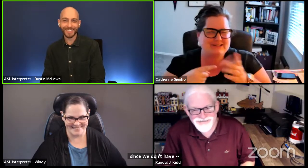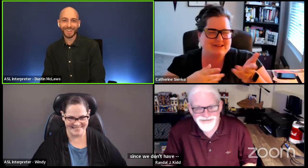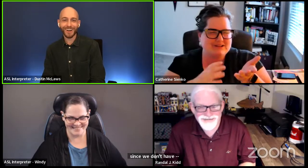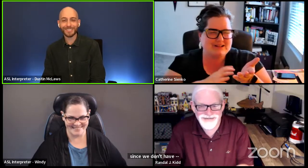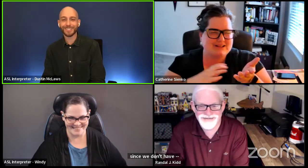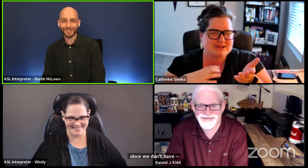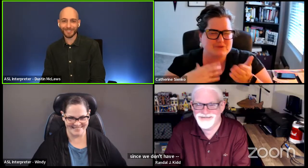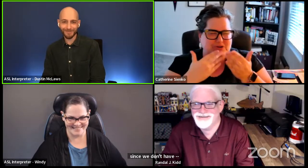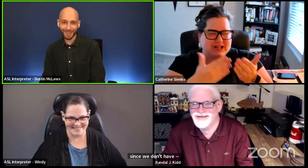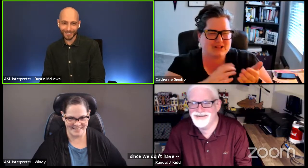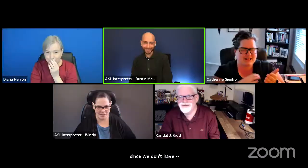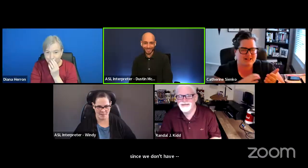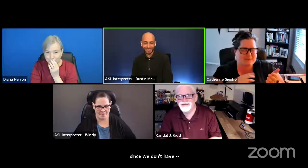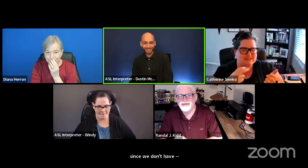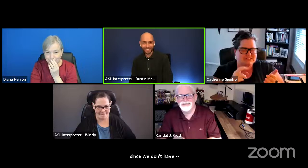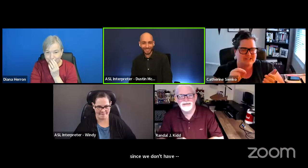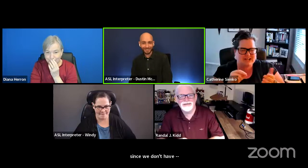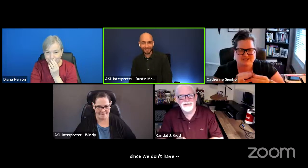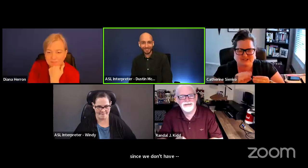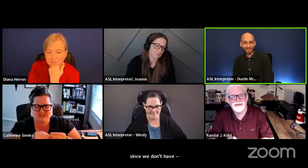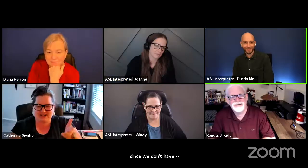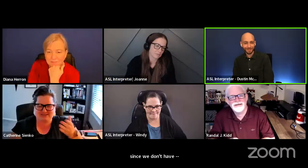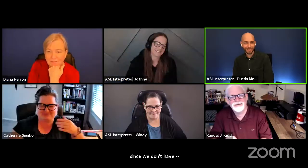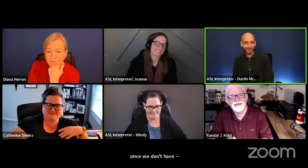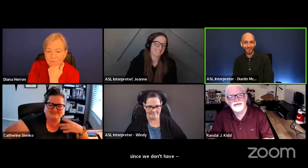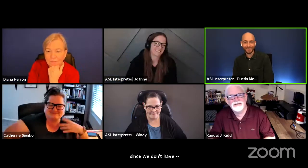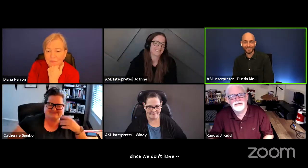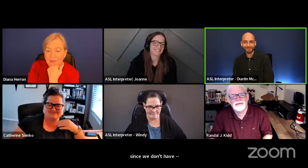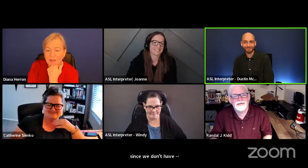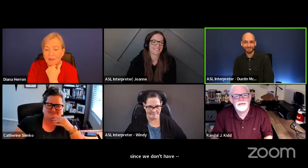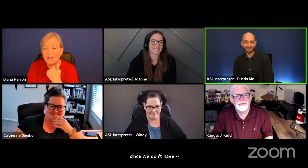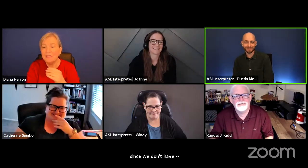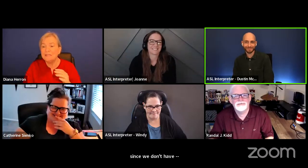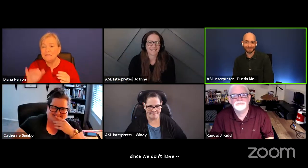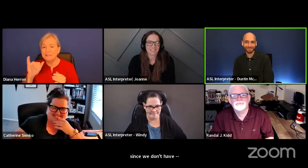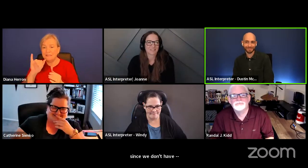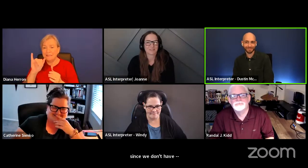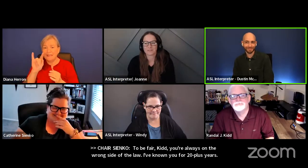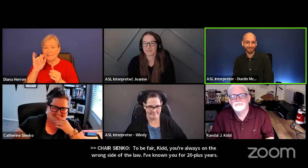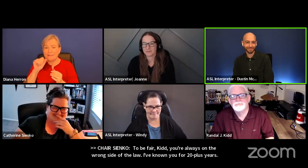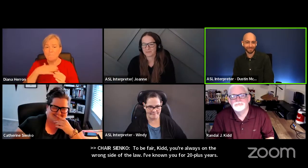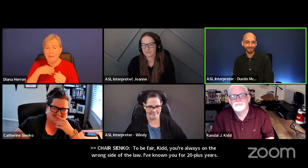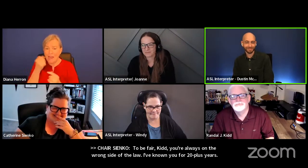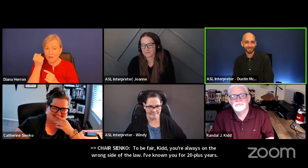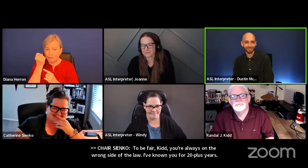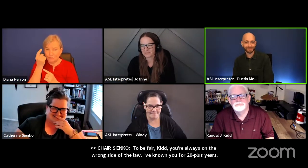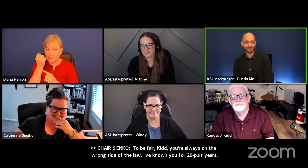No. On serious matter, we'll go to Commissioner Herron.